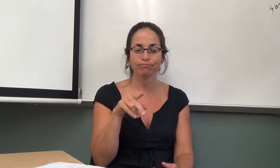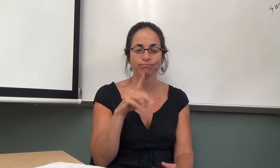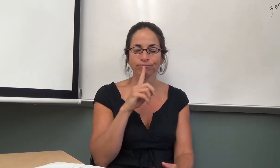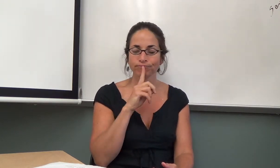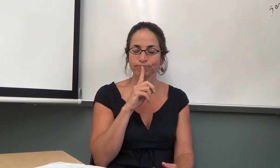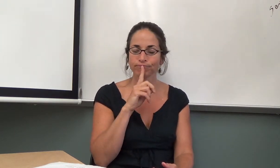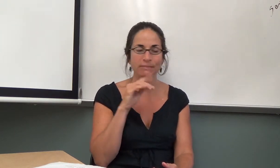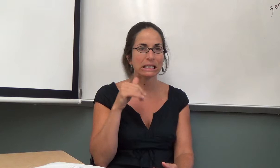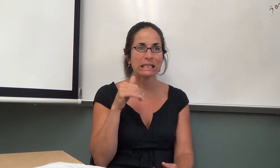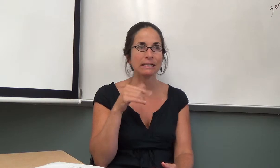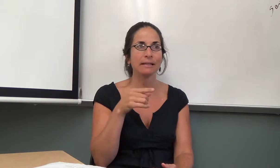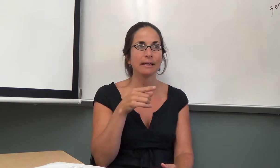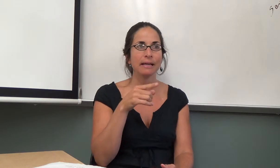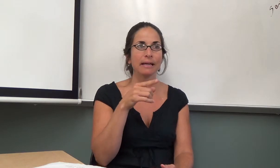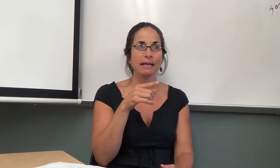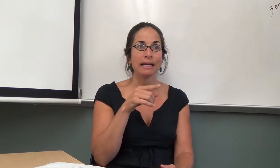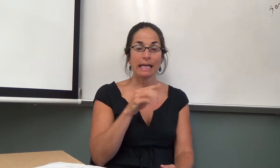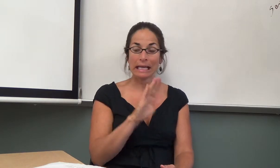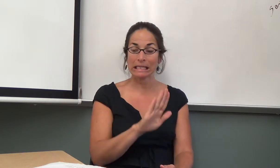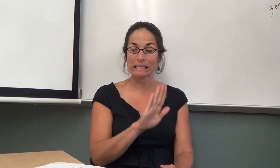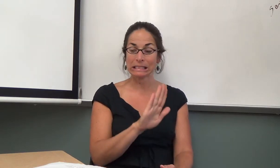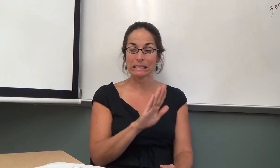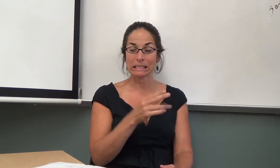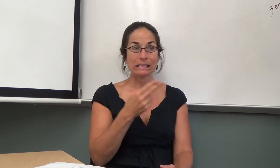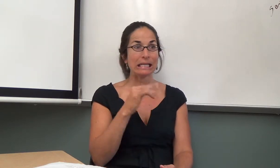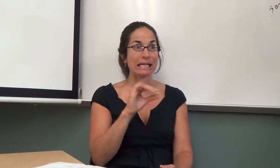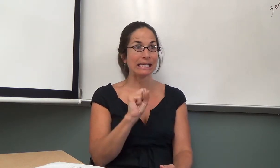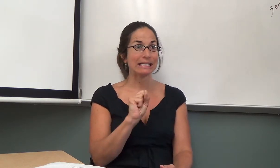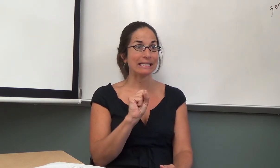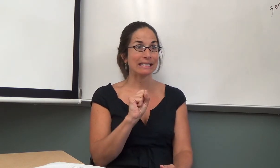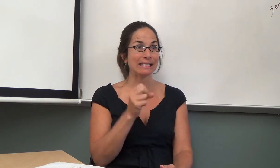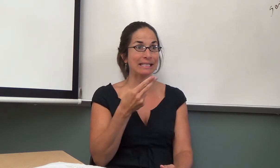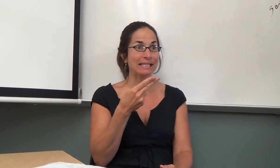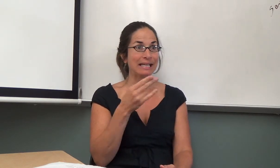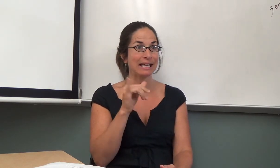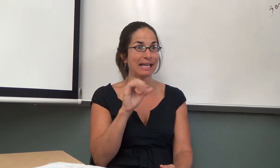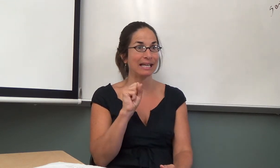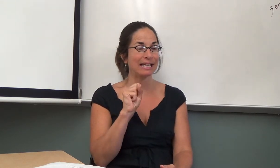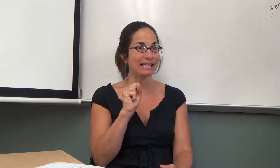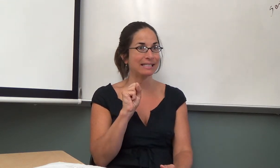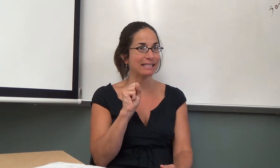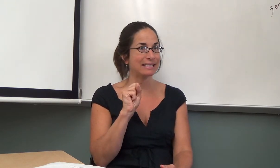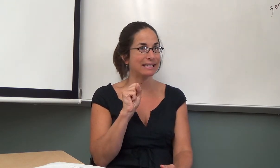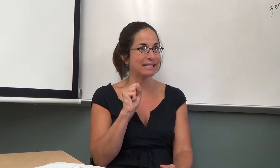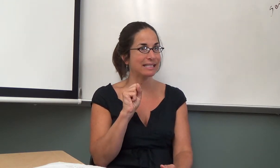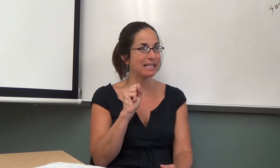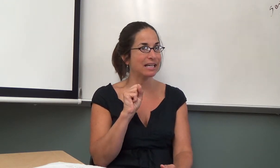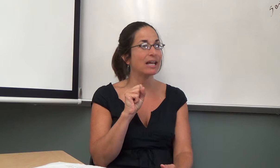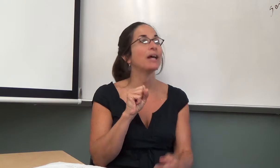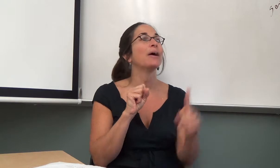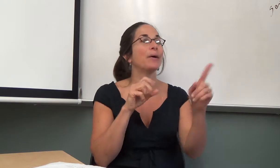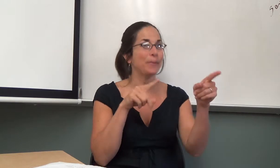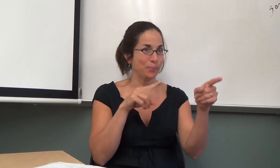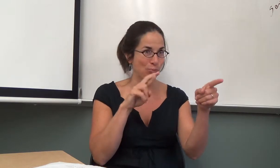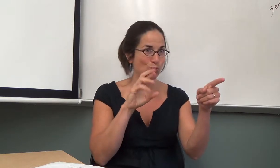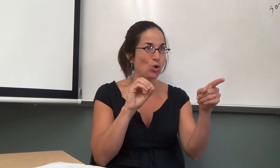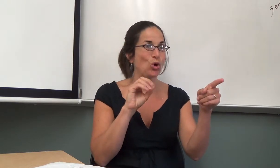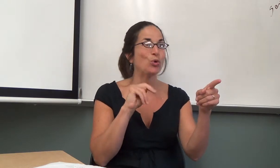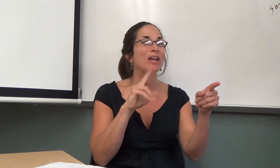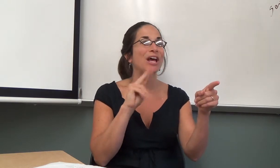David, I know you know this one. What about his? It's Close. pronoun. That's it. Nice. It's a replacement.